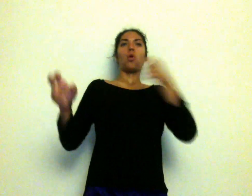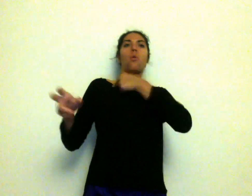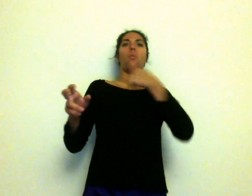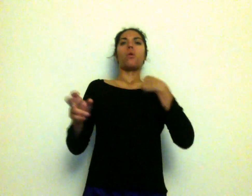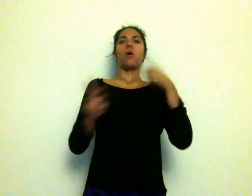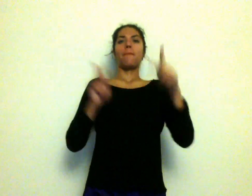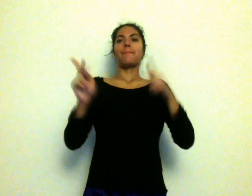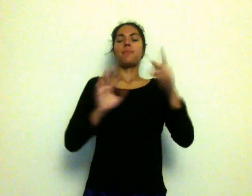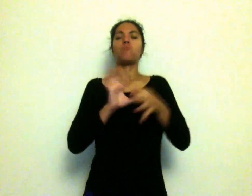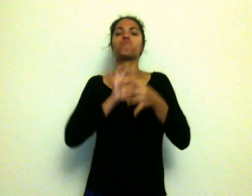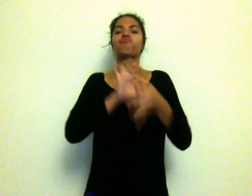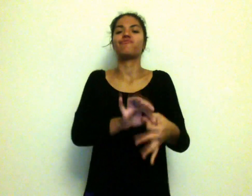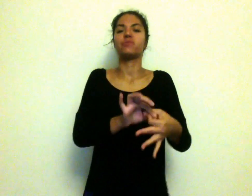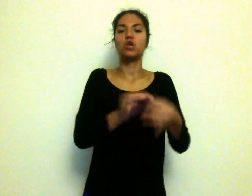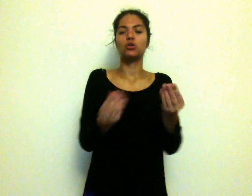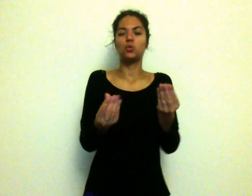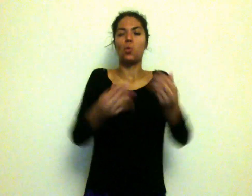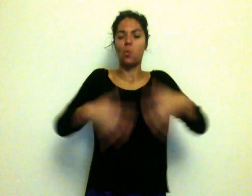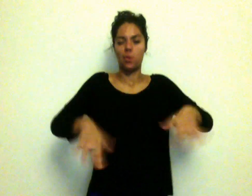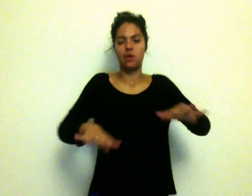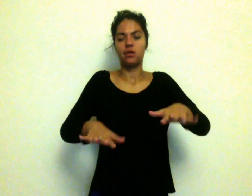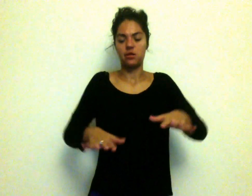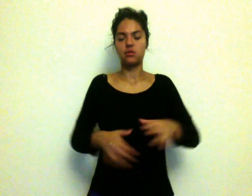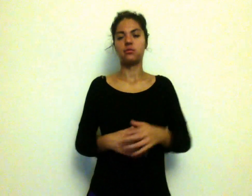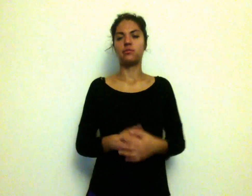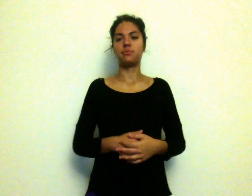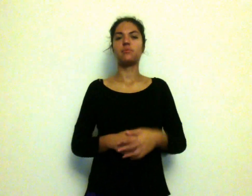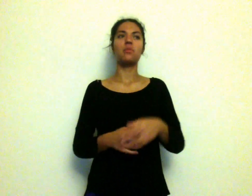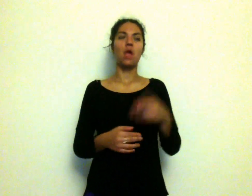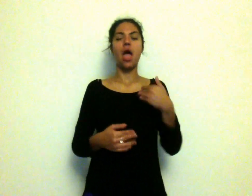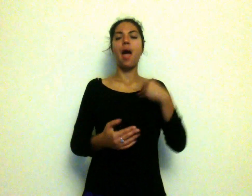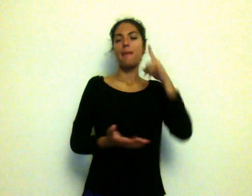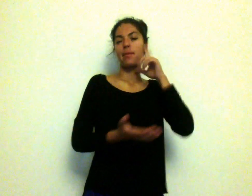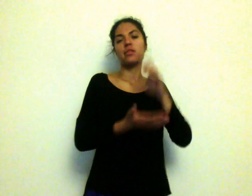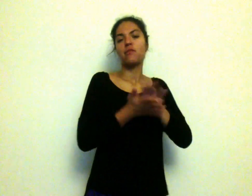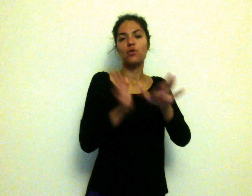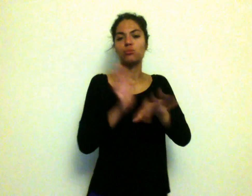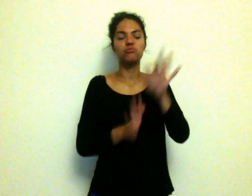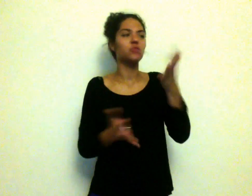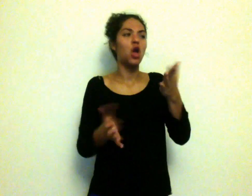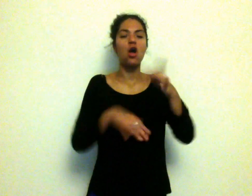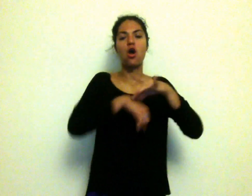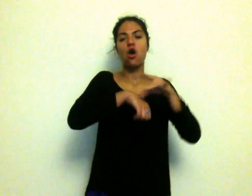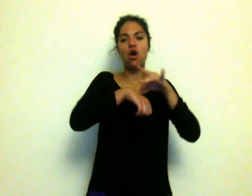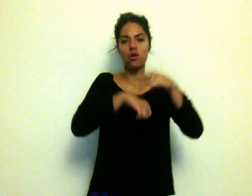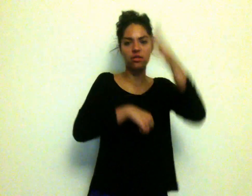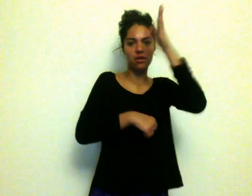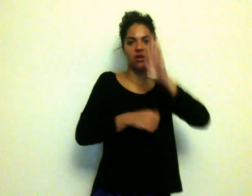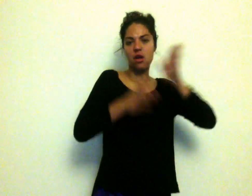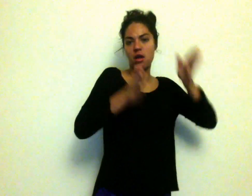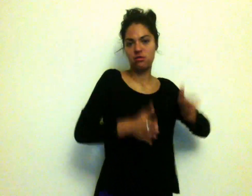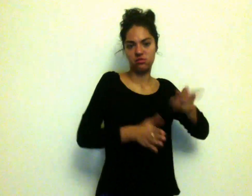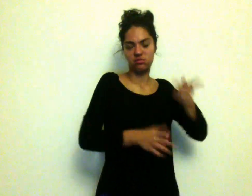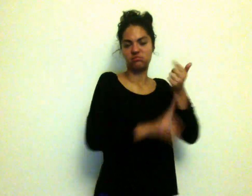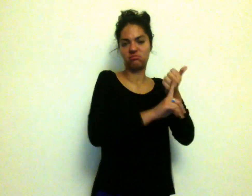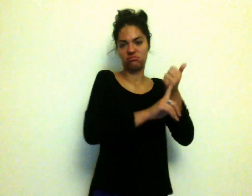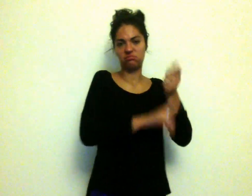goddesses in India is Kali, the earth goddess, as it were. The goddess of destruction is what she was known as. But Hinduism is